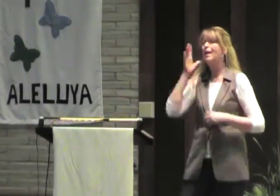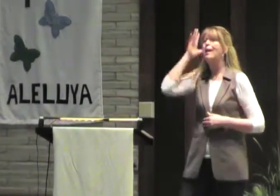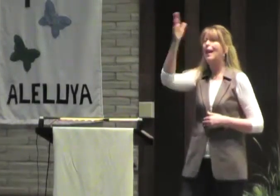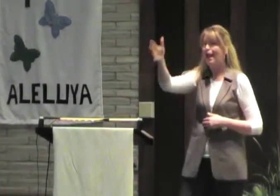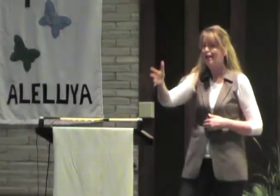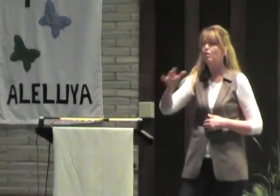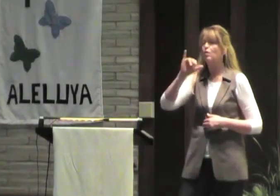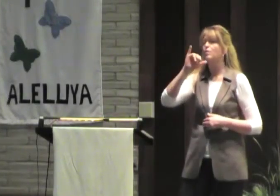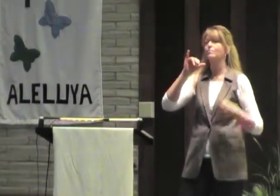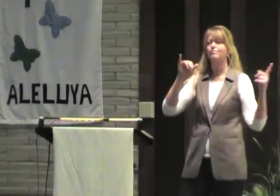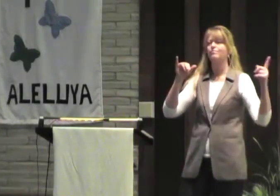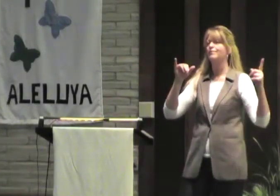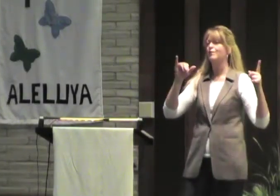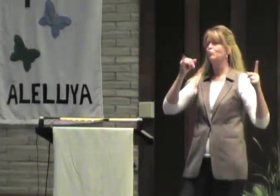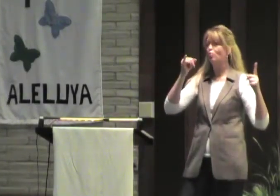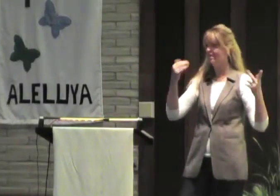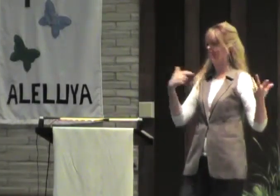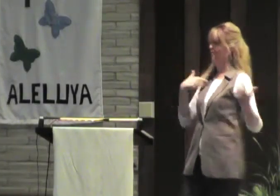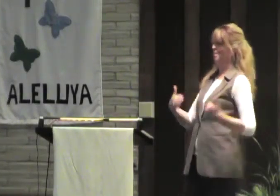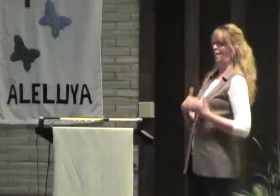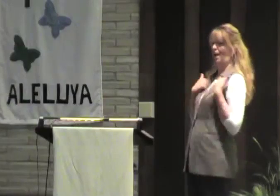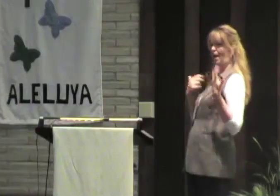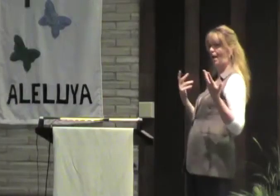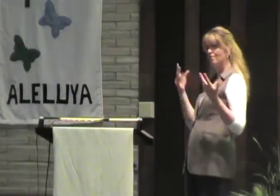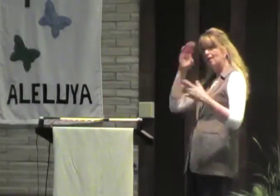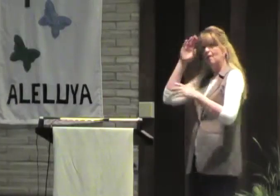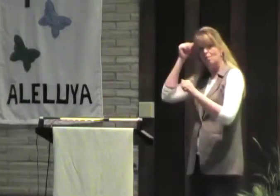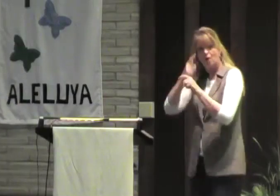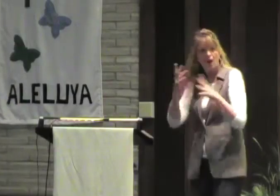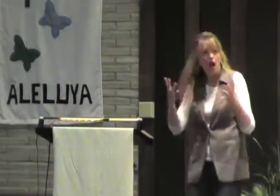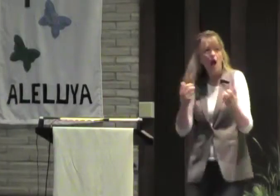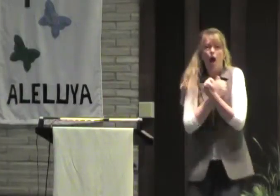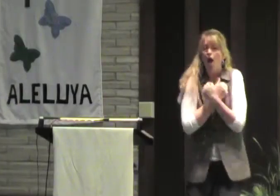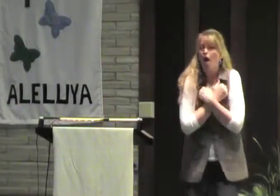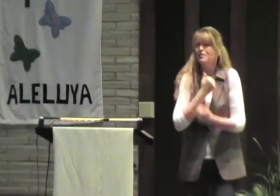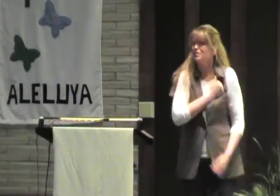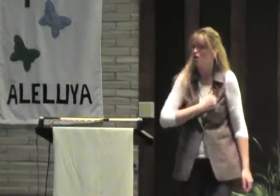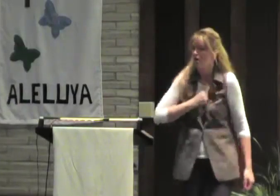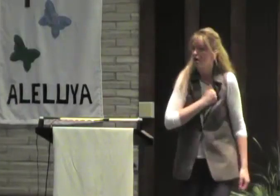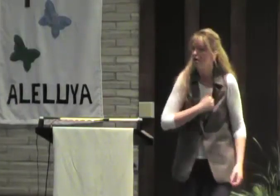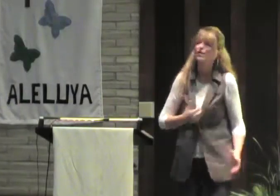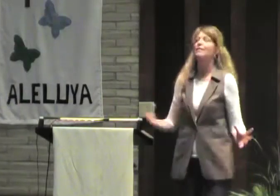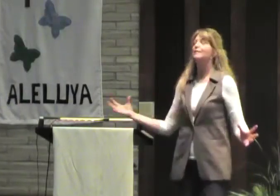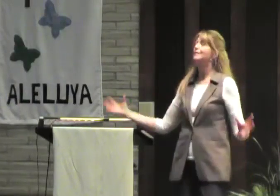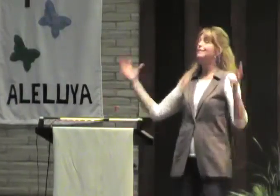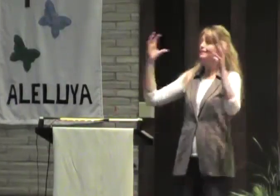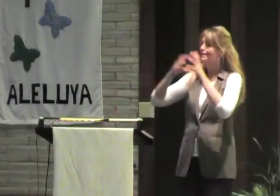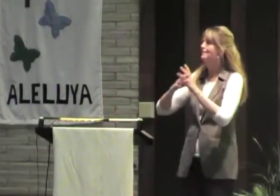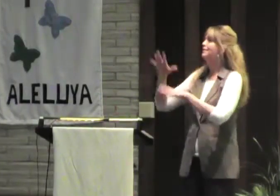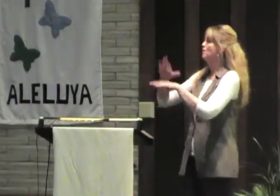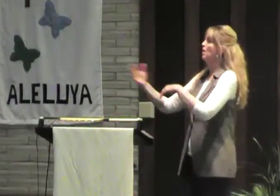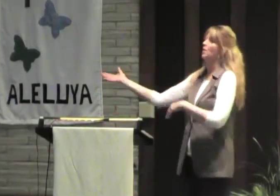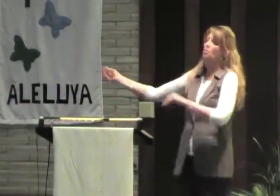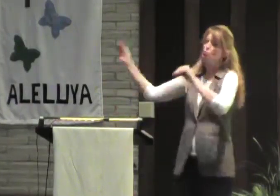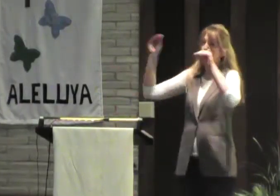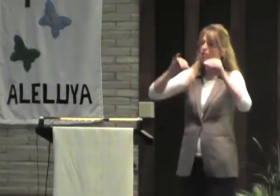wonderful story. But later, Joseph, the brothers saw him and they apologized and said they're so sorry.